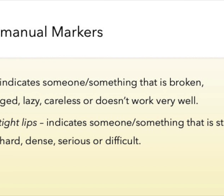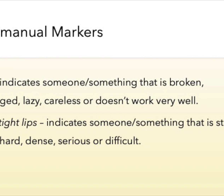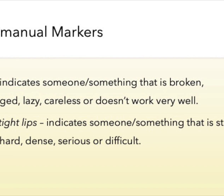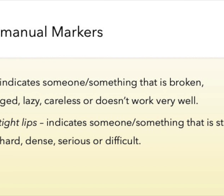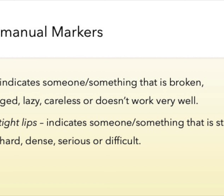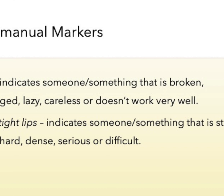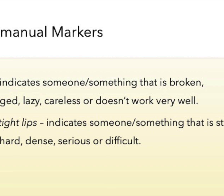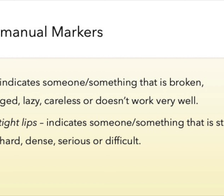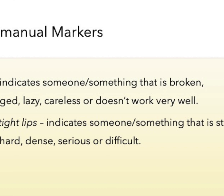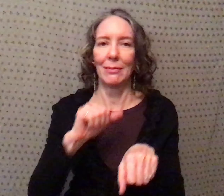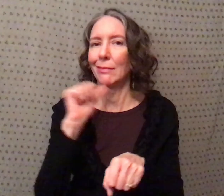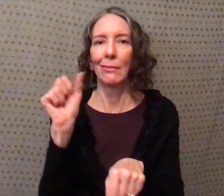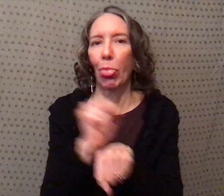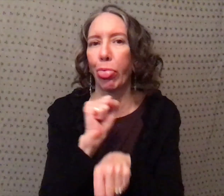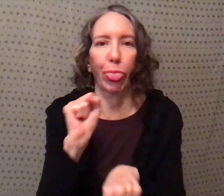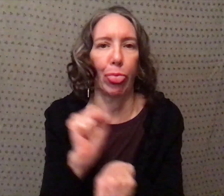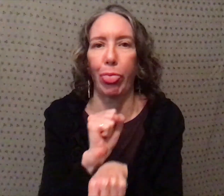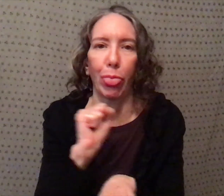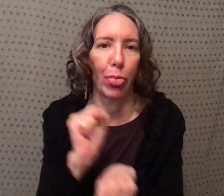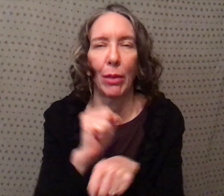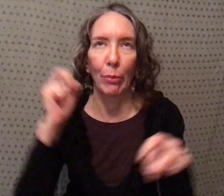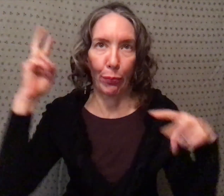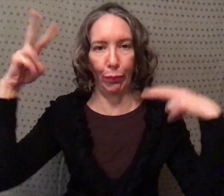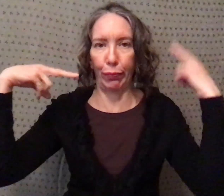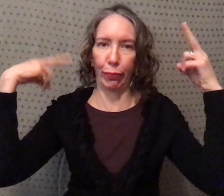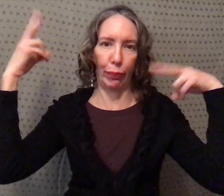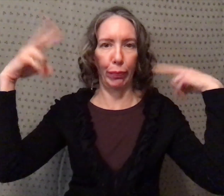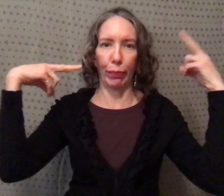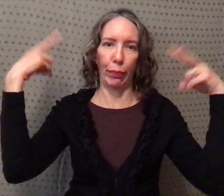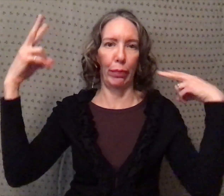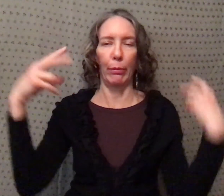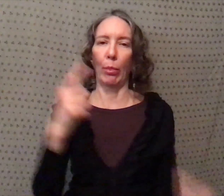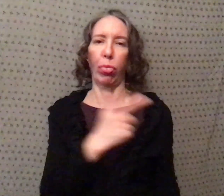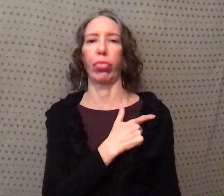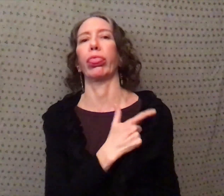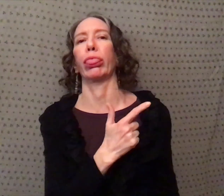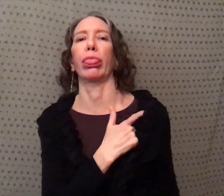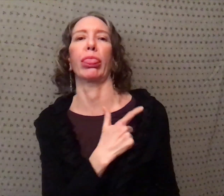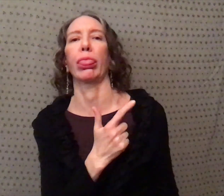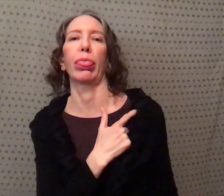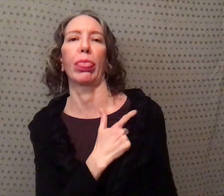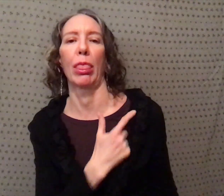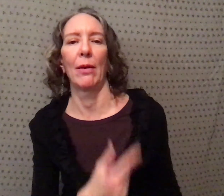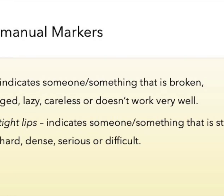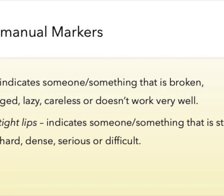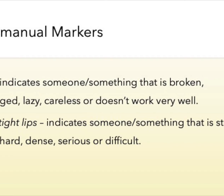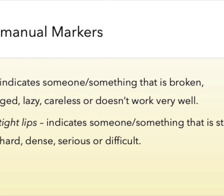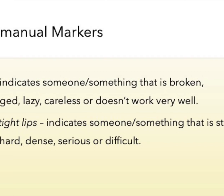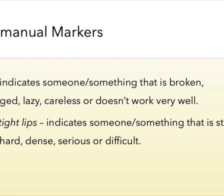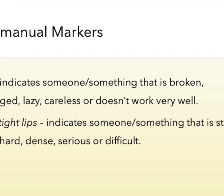which indicate that something is broken, damaged, lazy, careless, or doesn't work very well. And